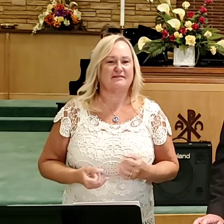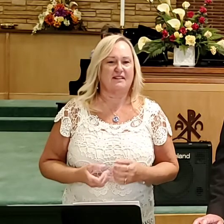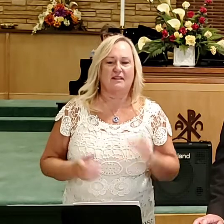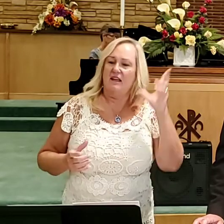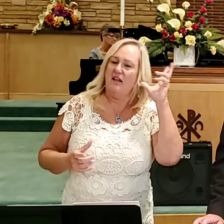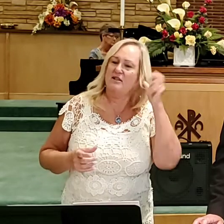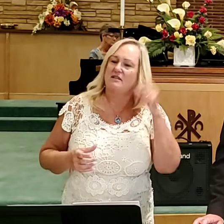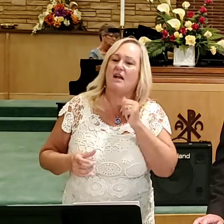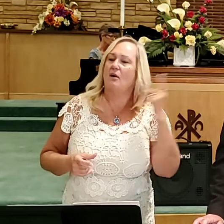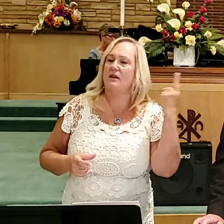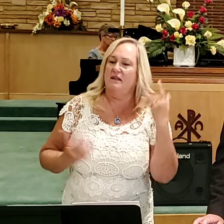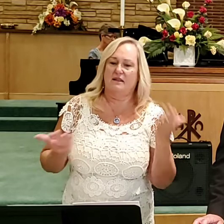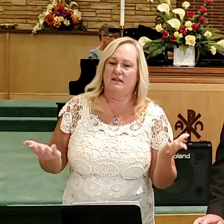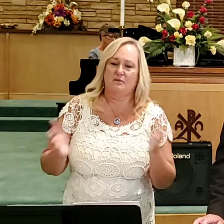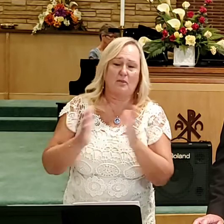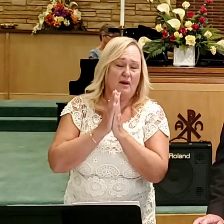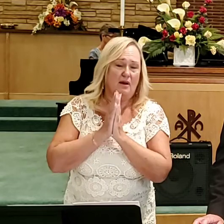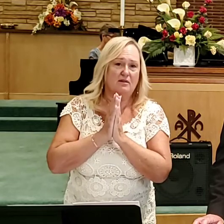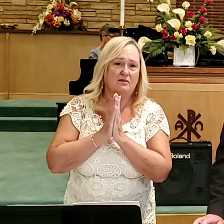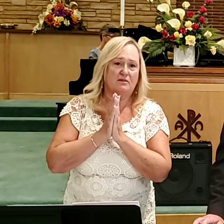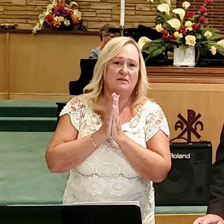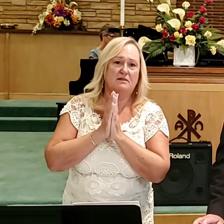Hear us not only in these prayers,